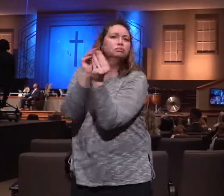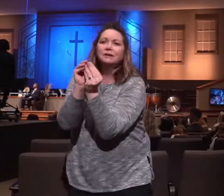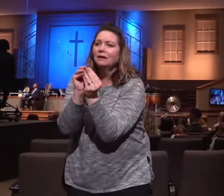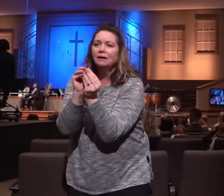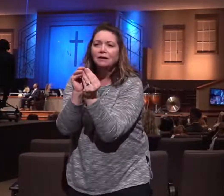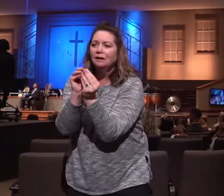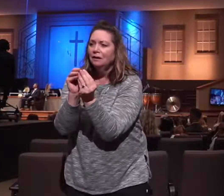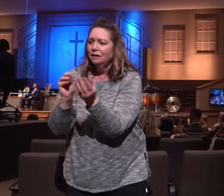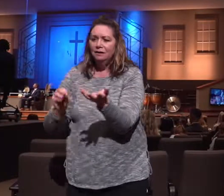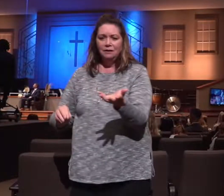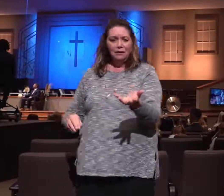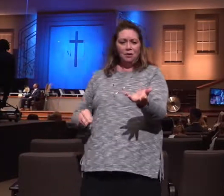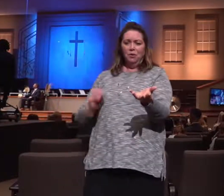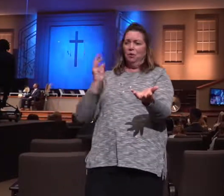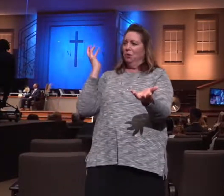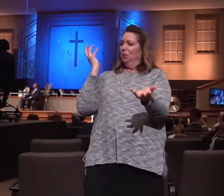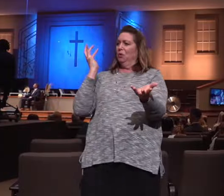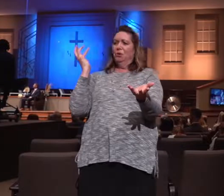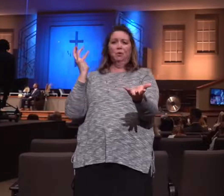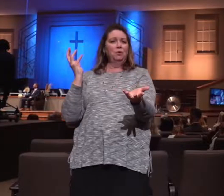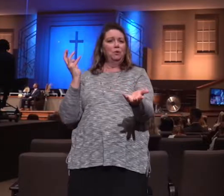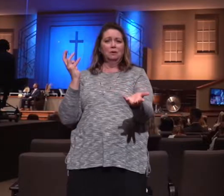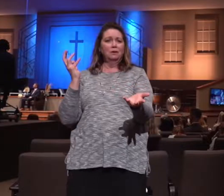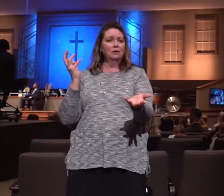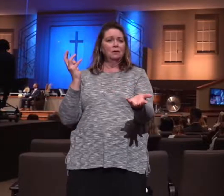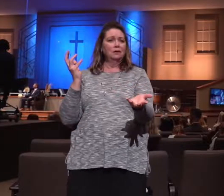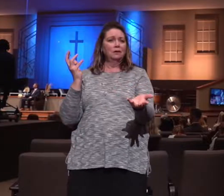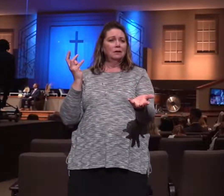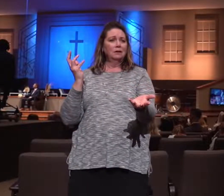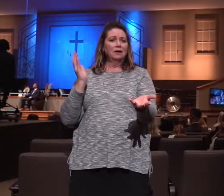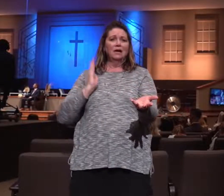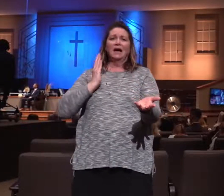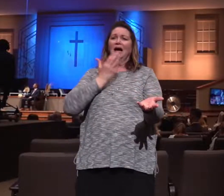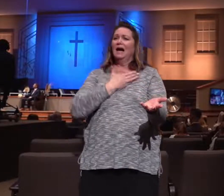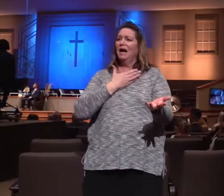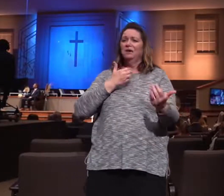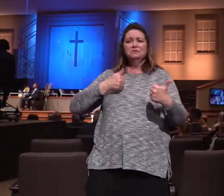doesn't feel much like a sacrifice.